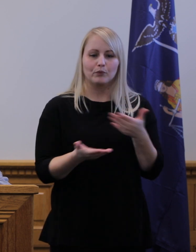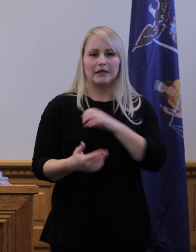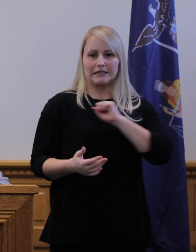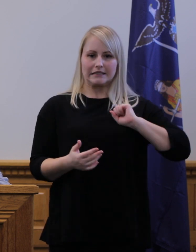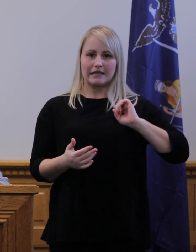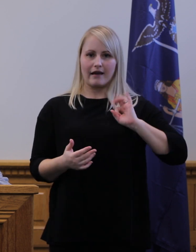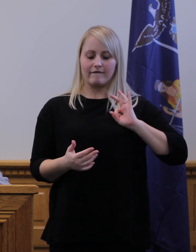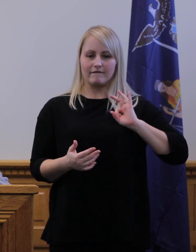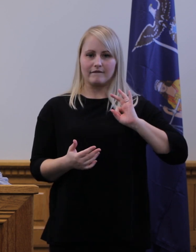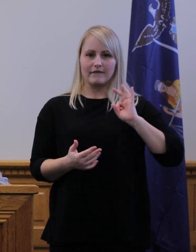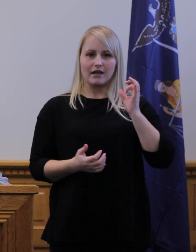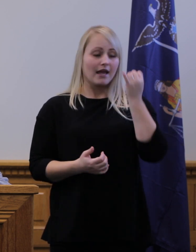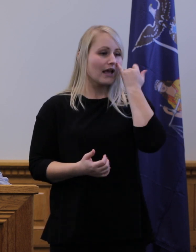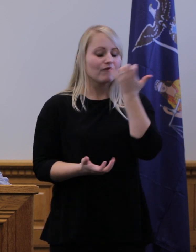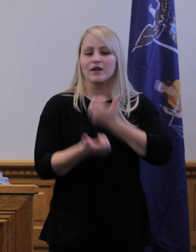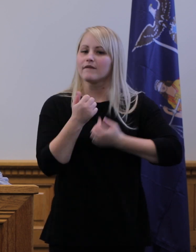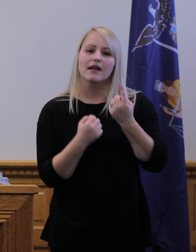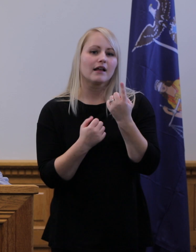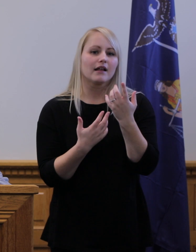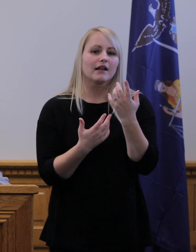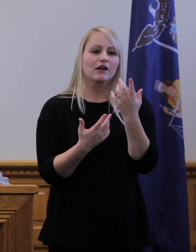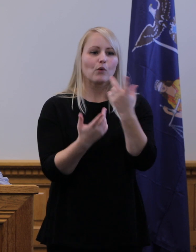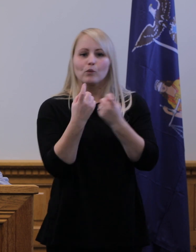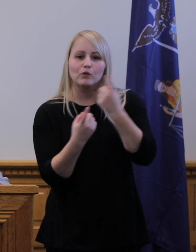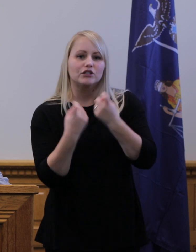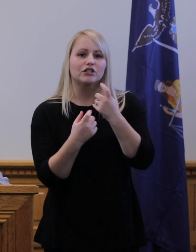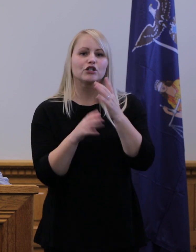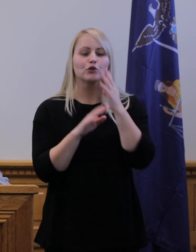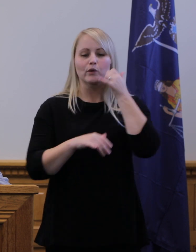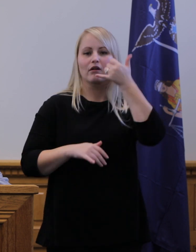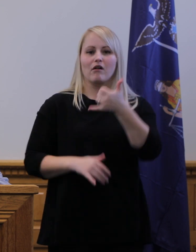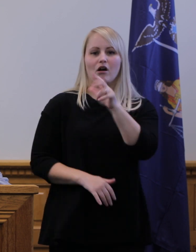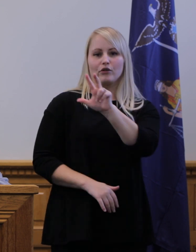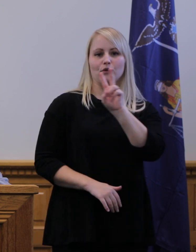weekdays. Anyone with questions can call the hotline at